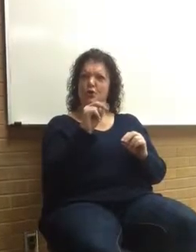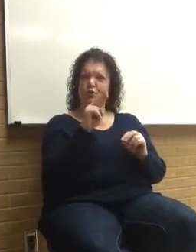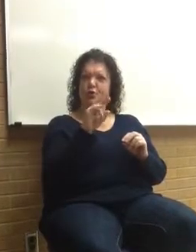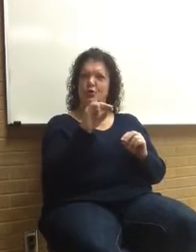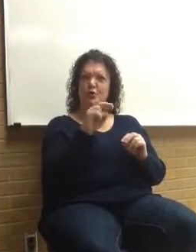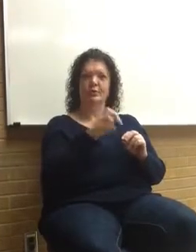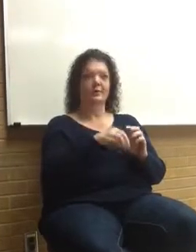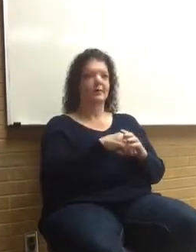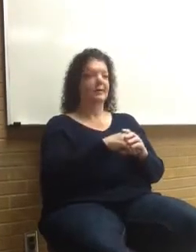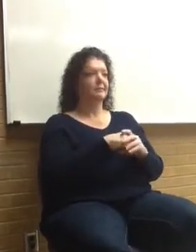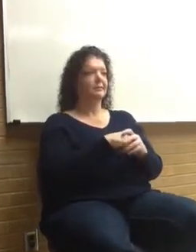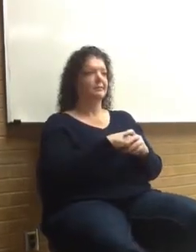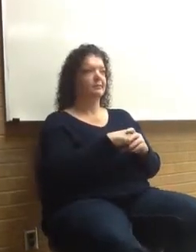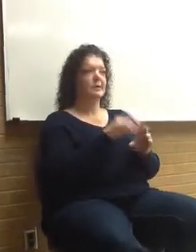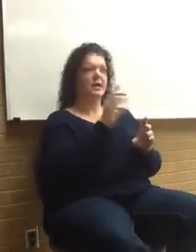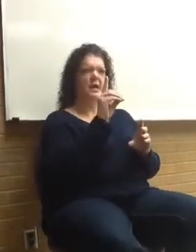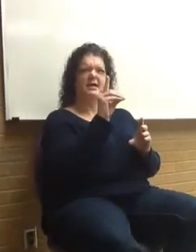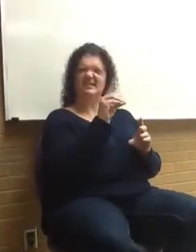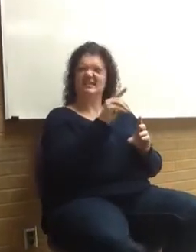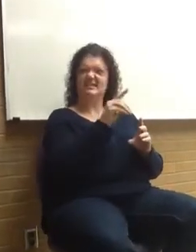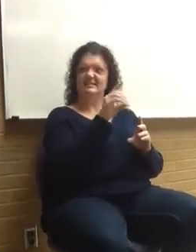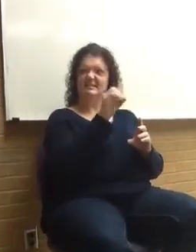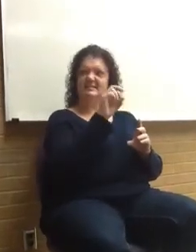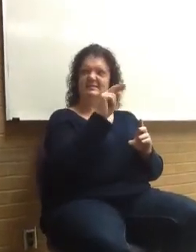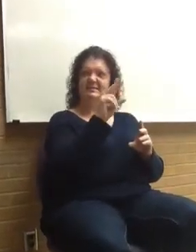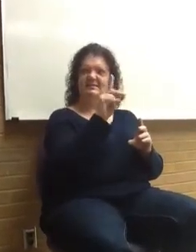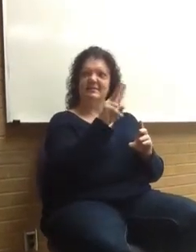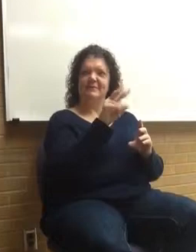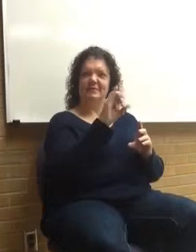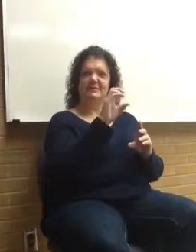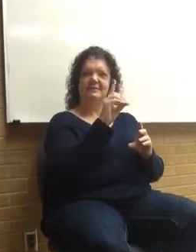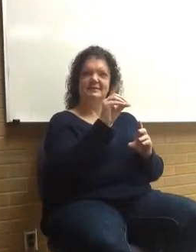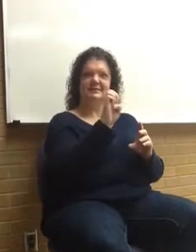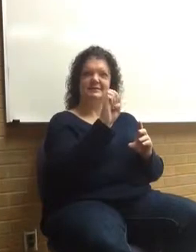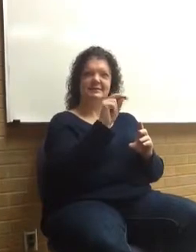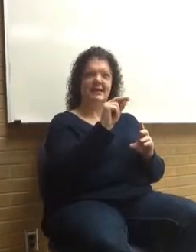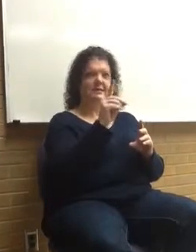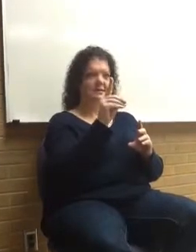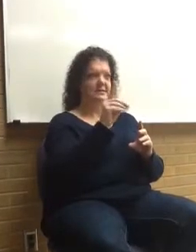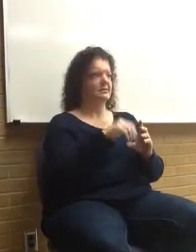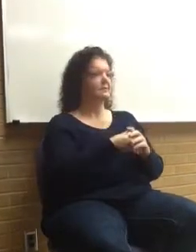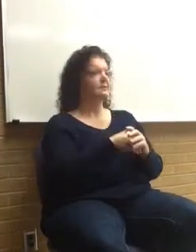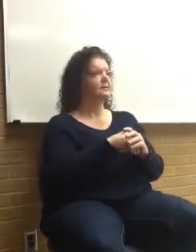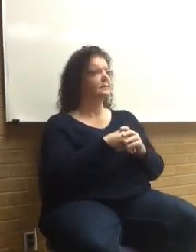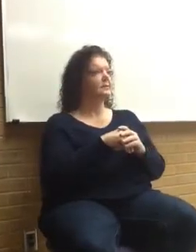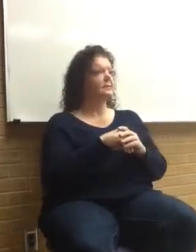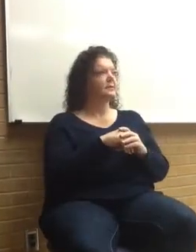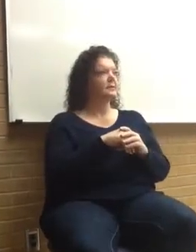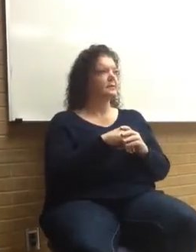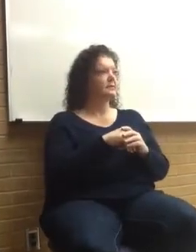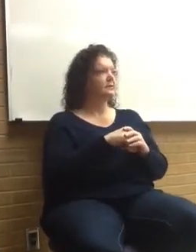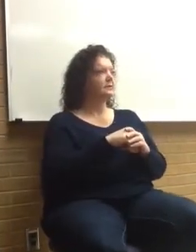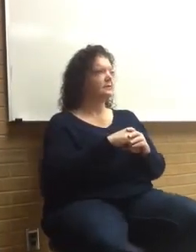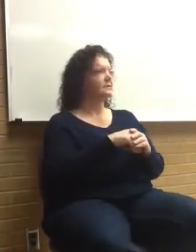Excellent. I'm impressed already. Now, I gave you a lot of compliments, Veronica. How do you spell it?